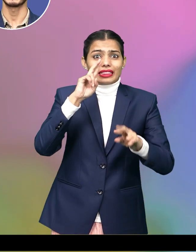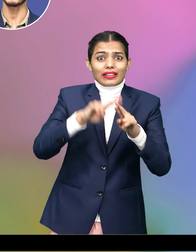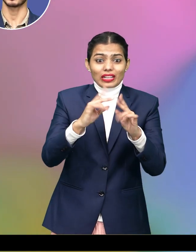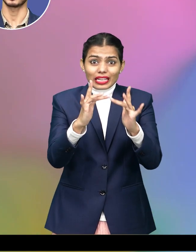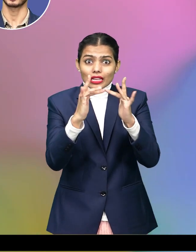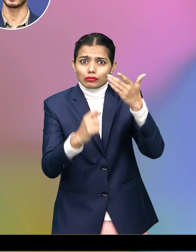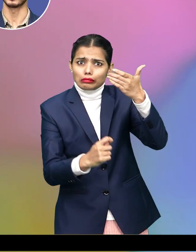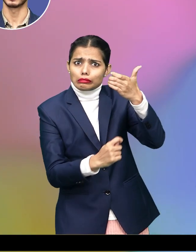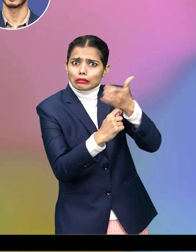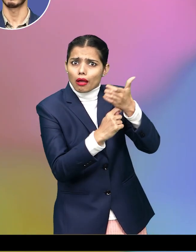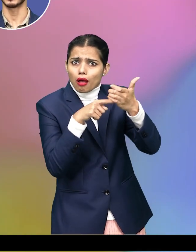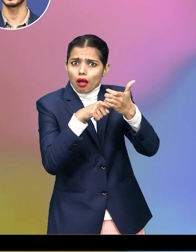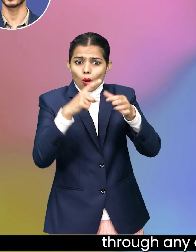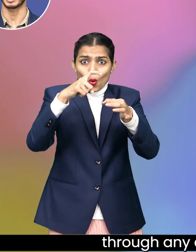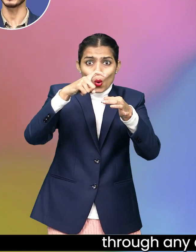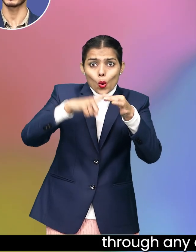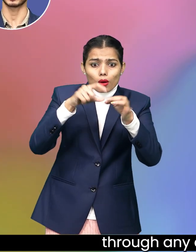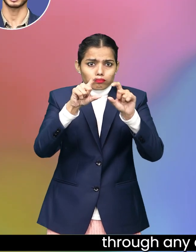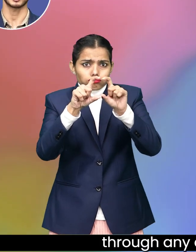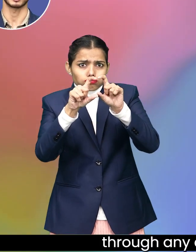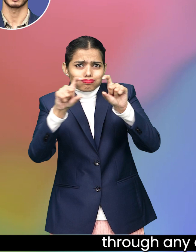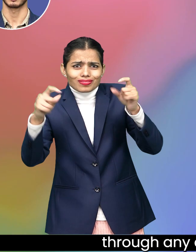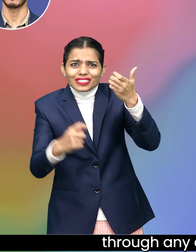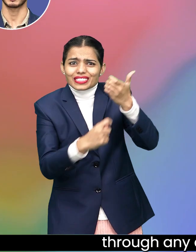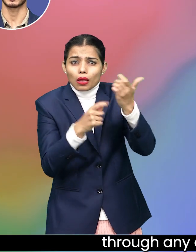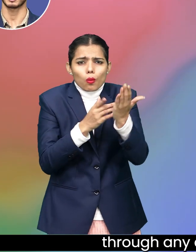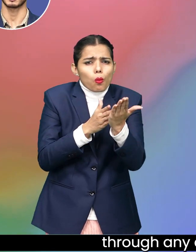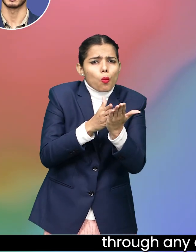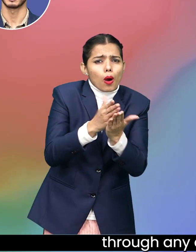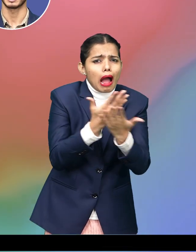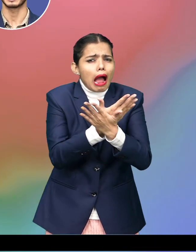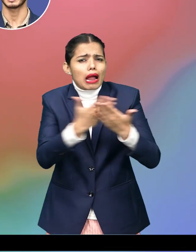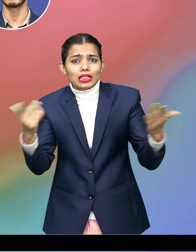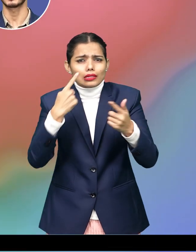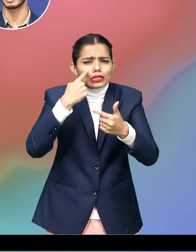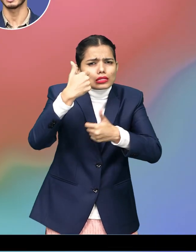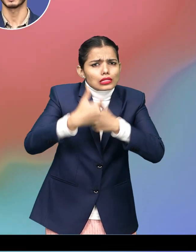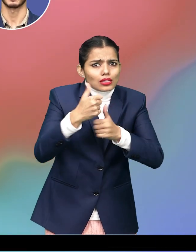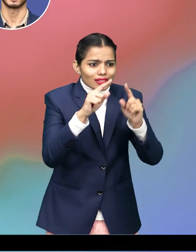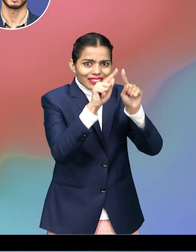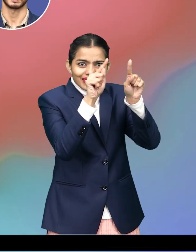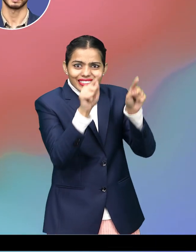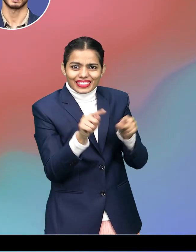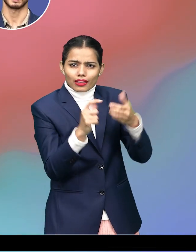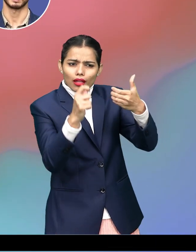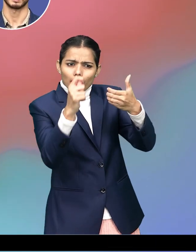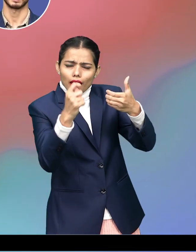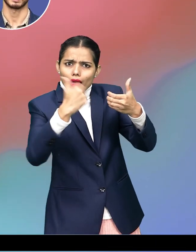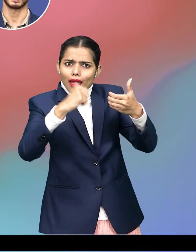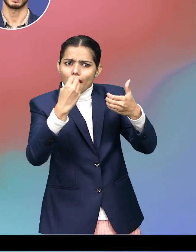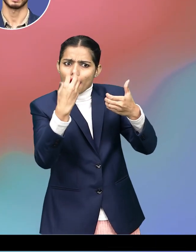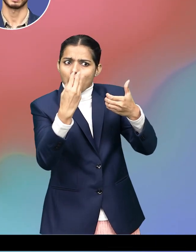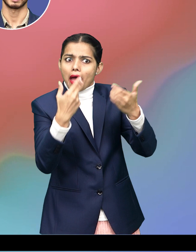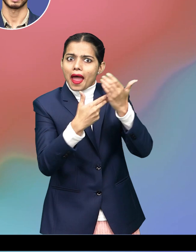If a net charge Q passes through any cross-section of a conductor in time t,